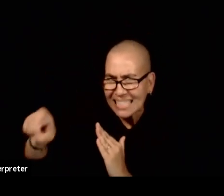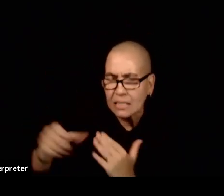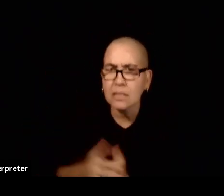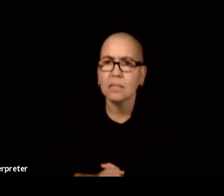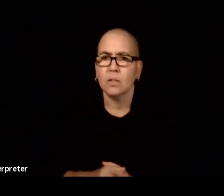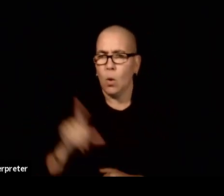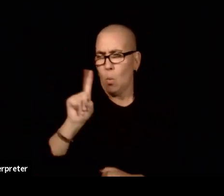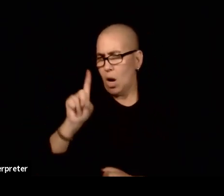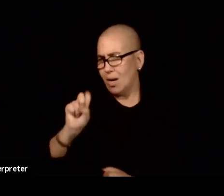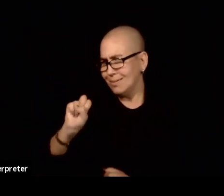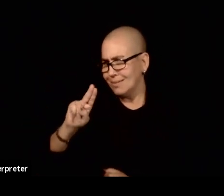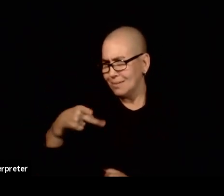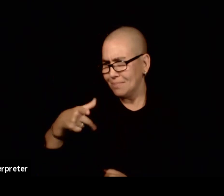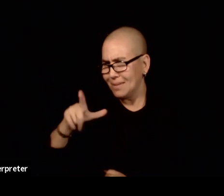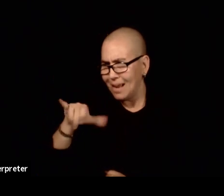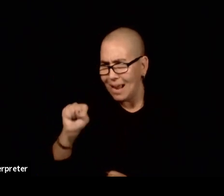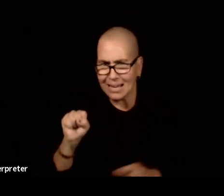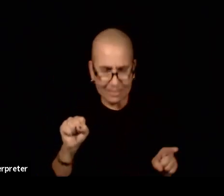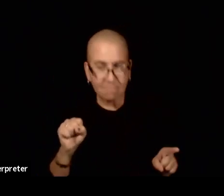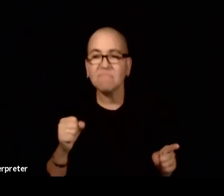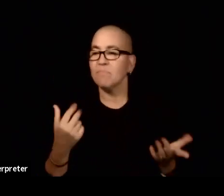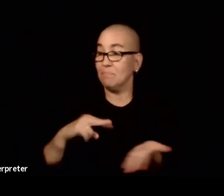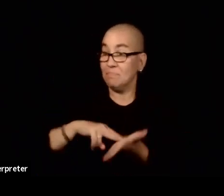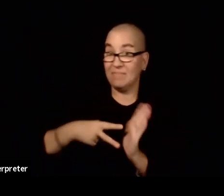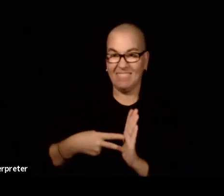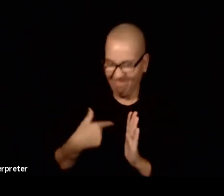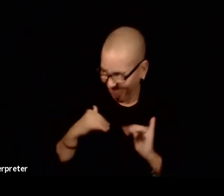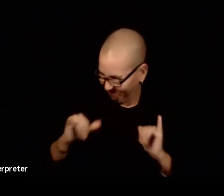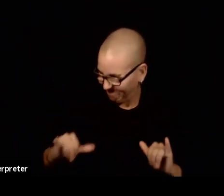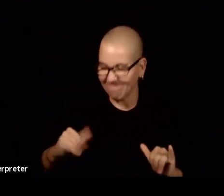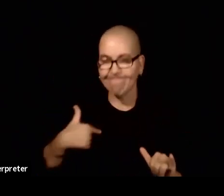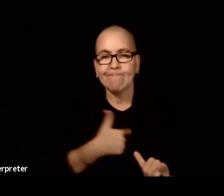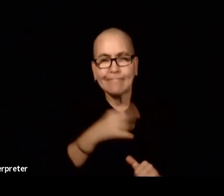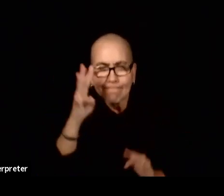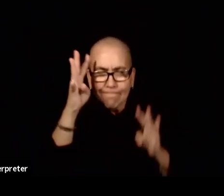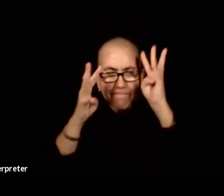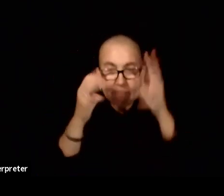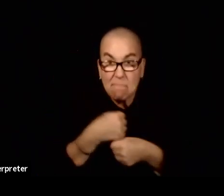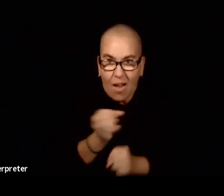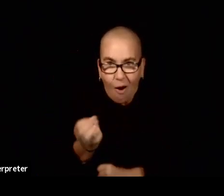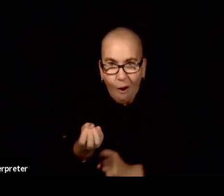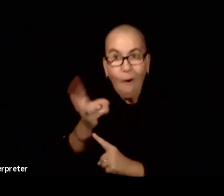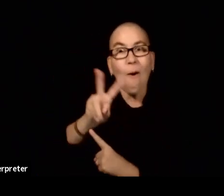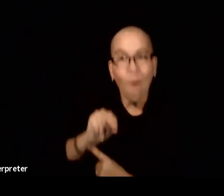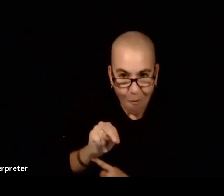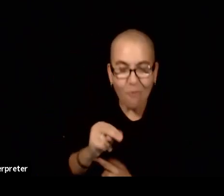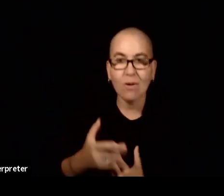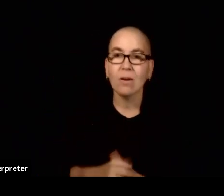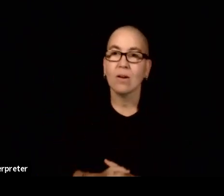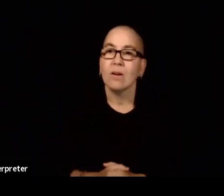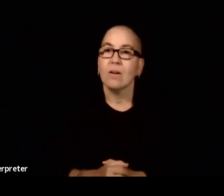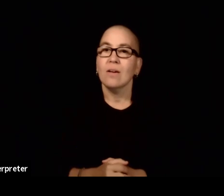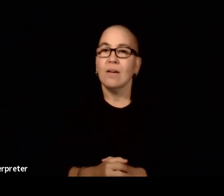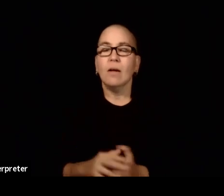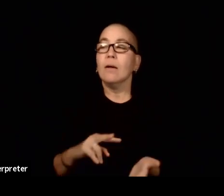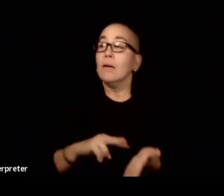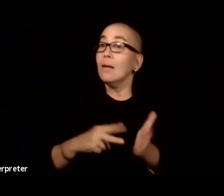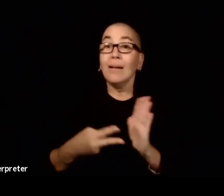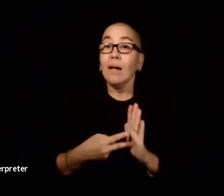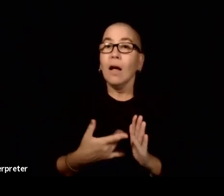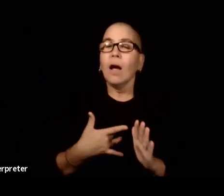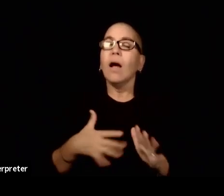test, the homegrown PCR, that has been less sensitive to supply chain issues, and that's